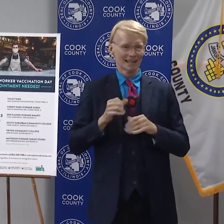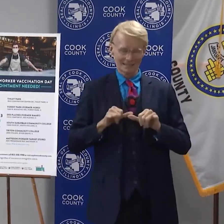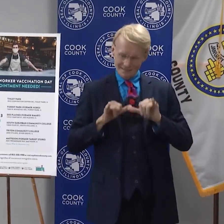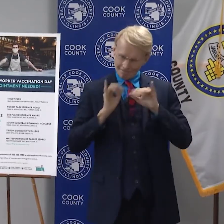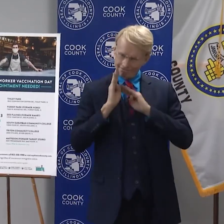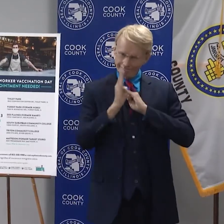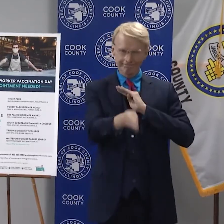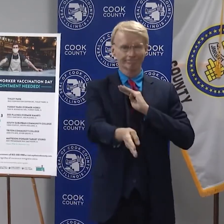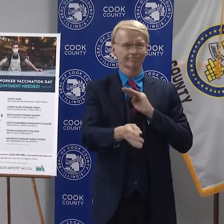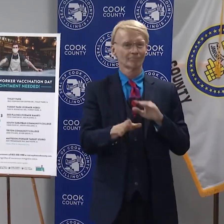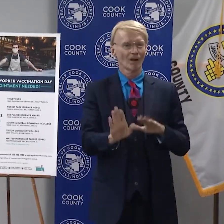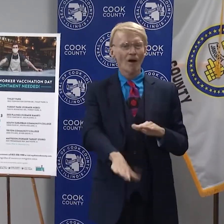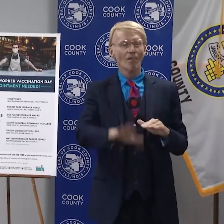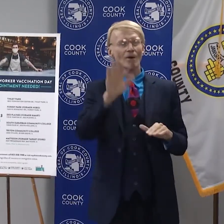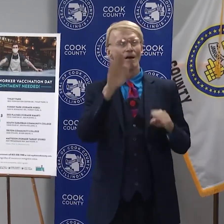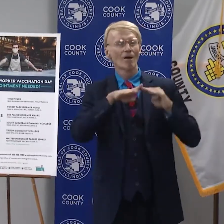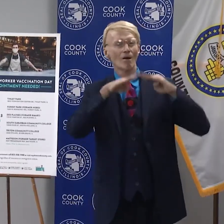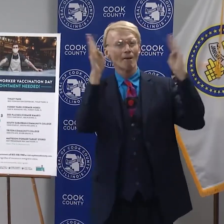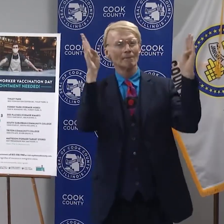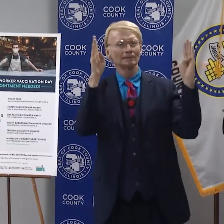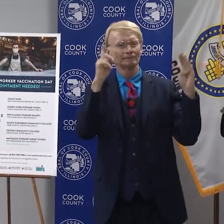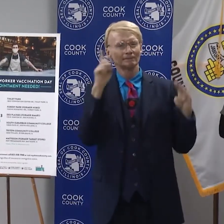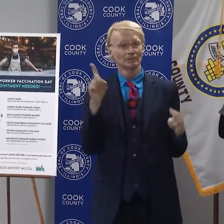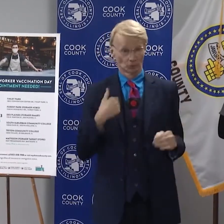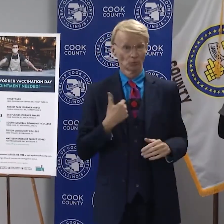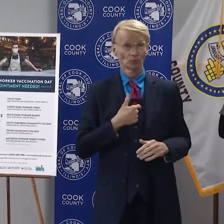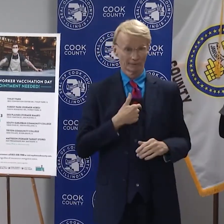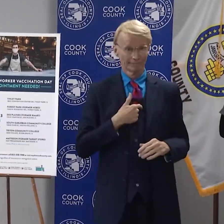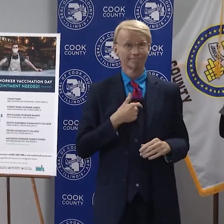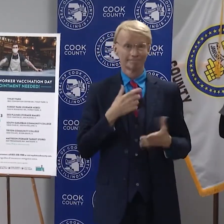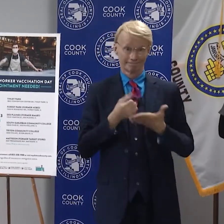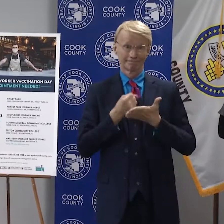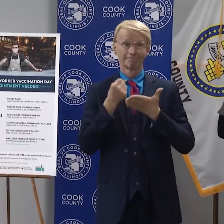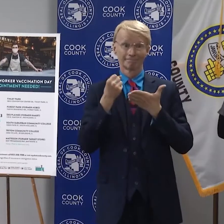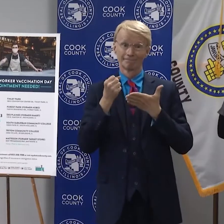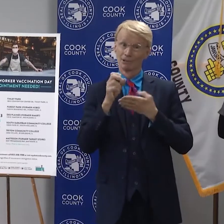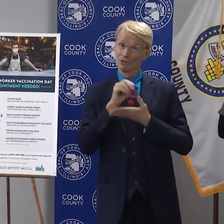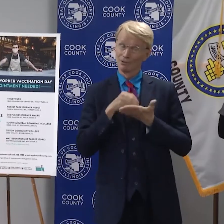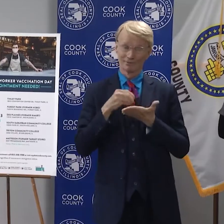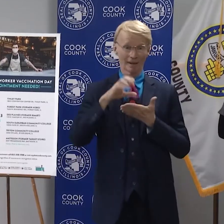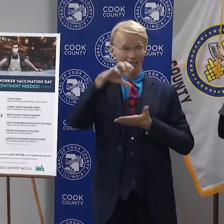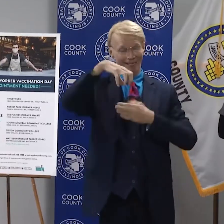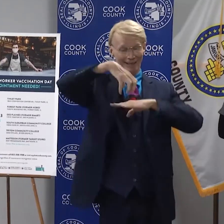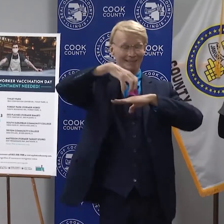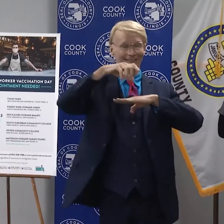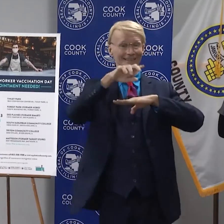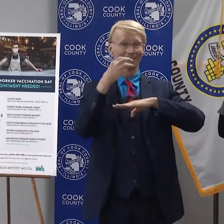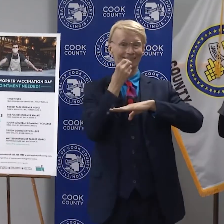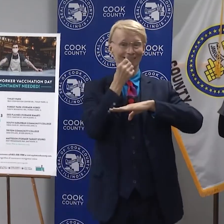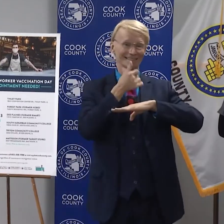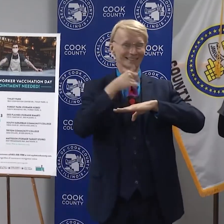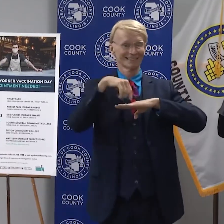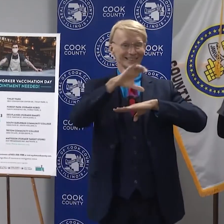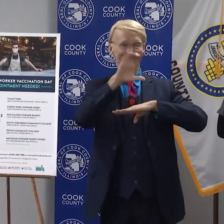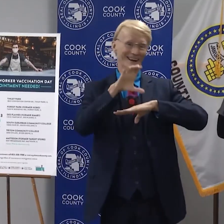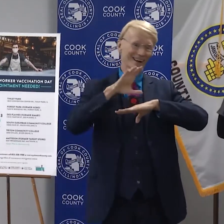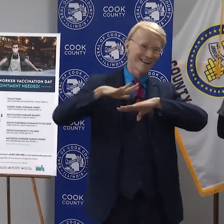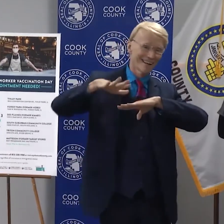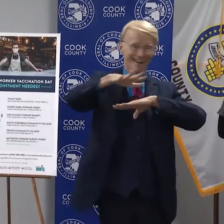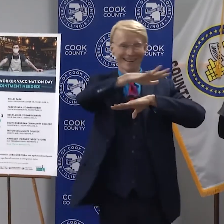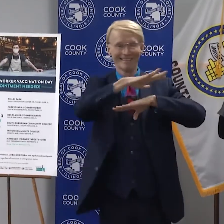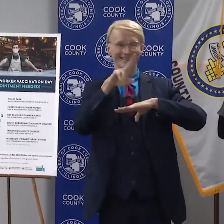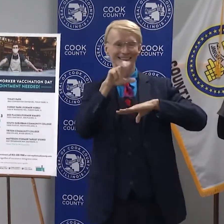steady path to reopening and recovering, because we are the culinary capital of the United States and we're going to stay that way. Thank you.